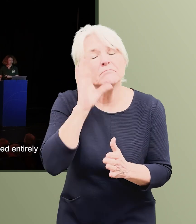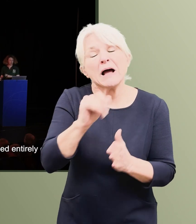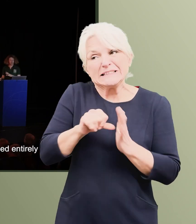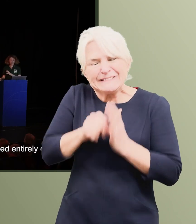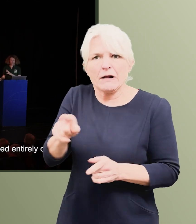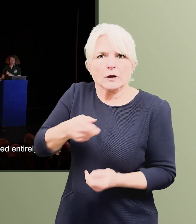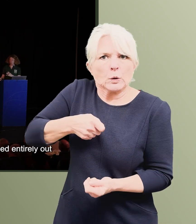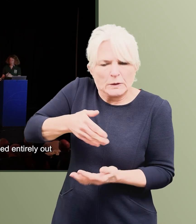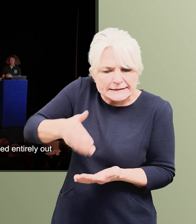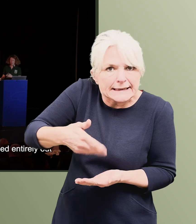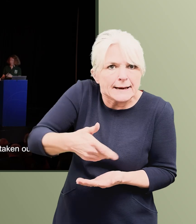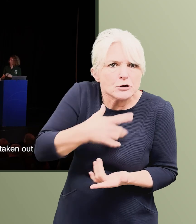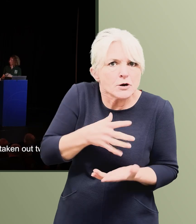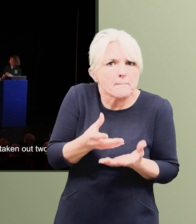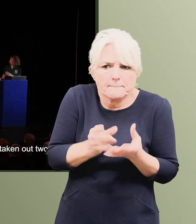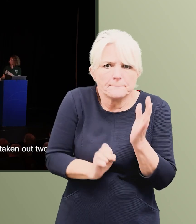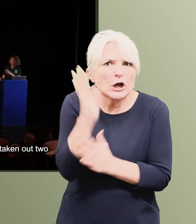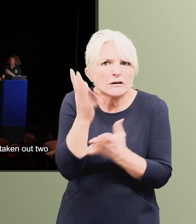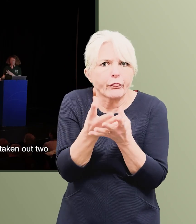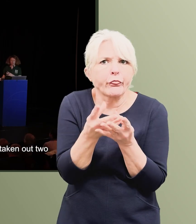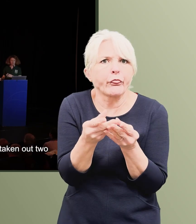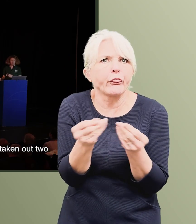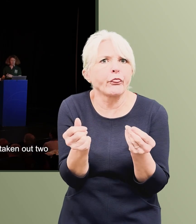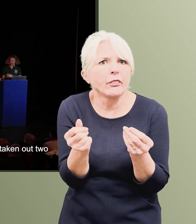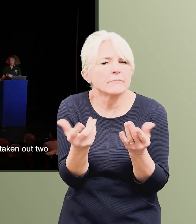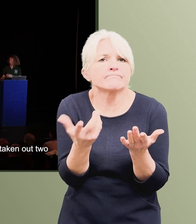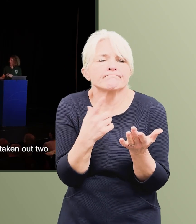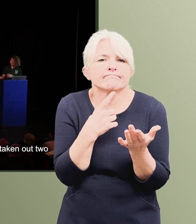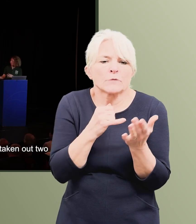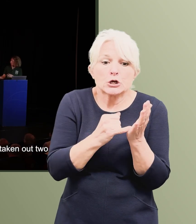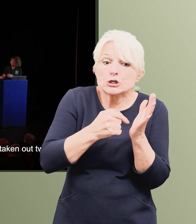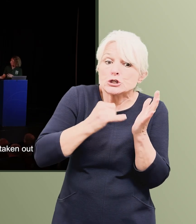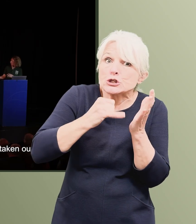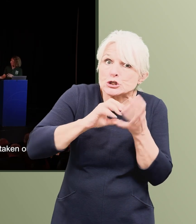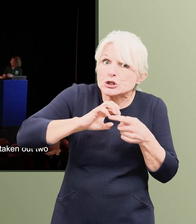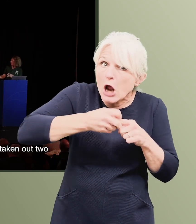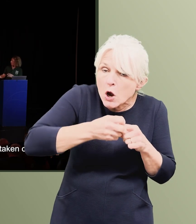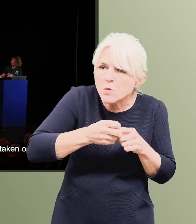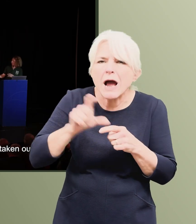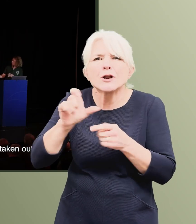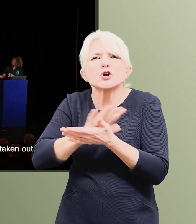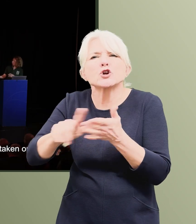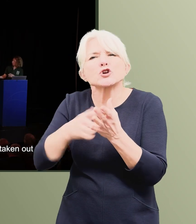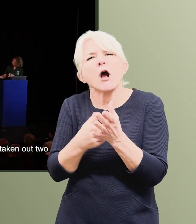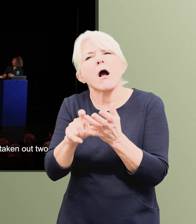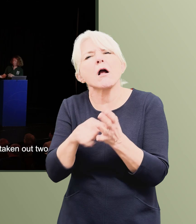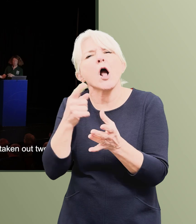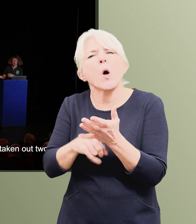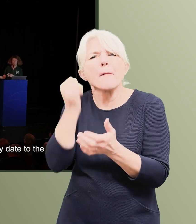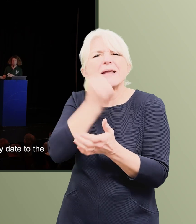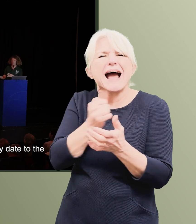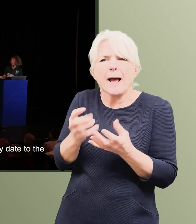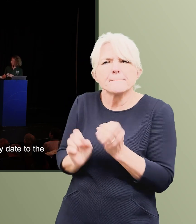burnt stone or heat-affected stone and charcoal. And as you can, this one here, we've taken out 2/4 of it.